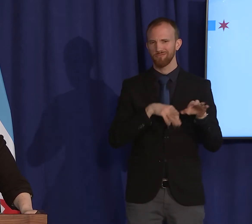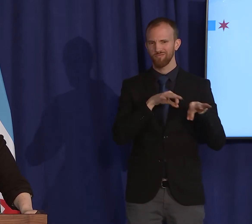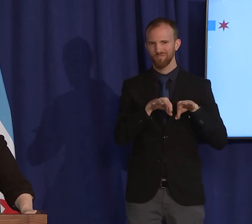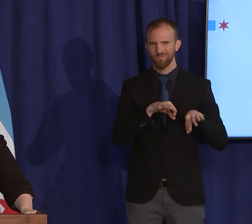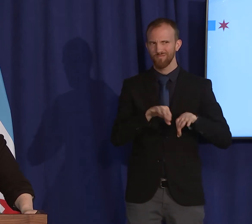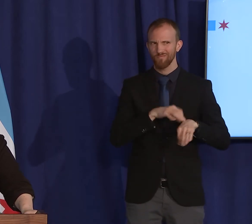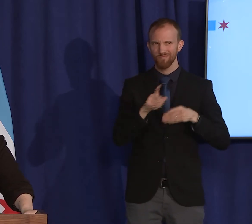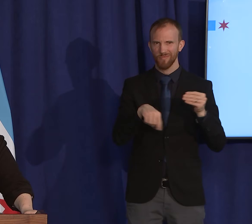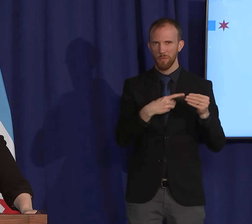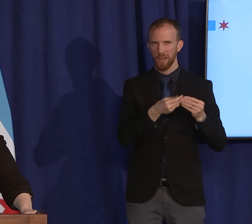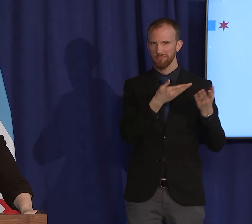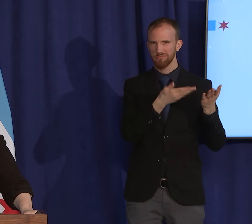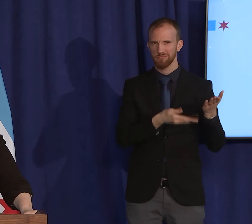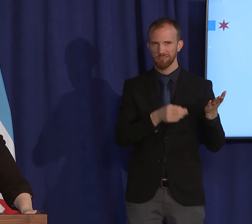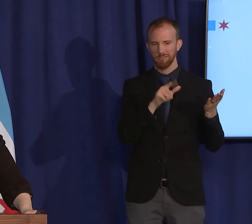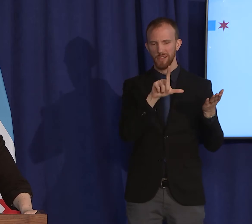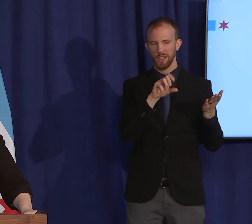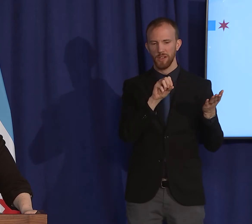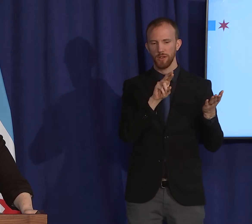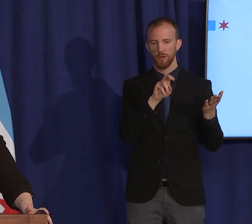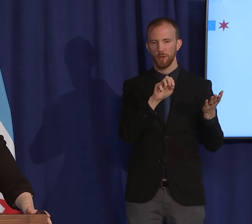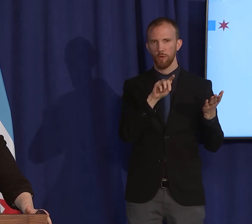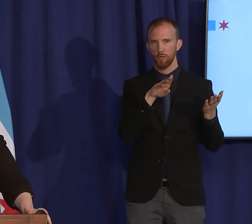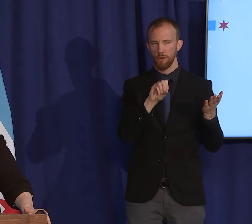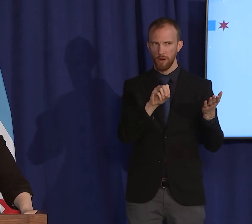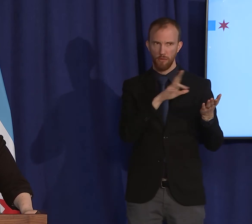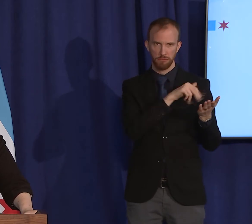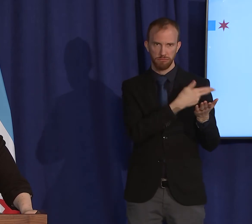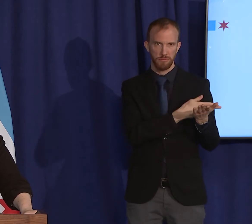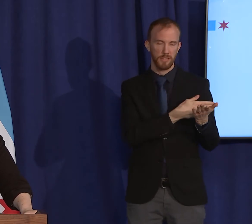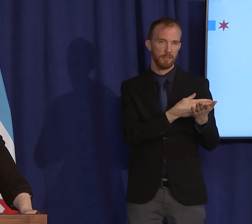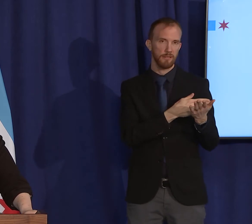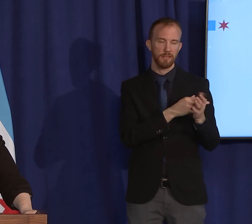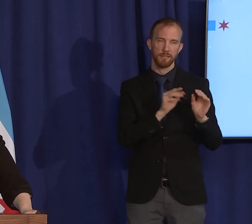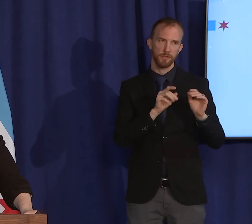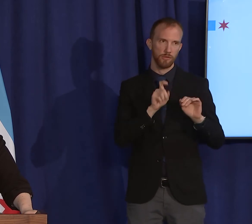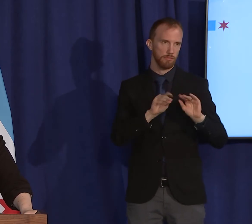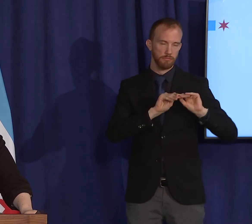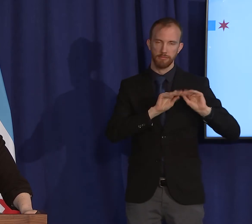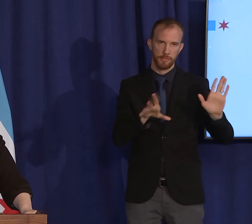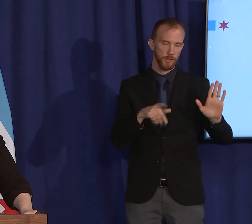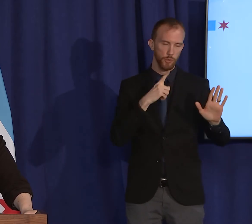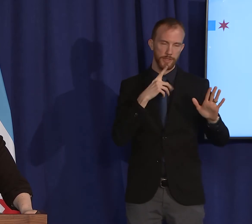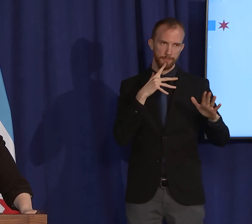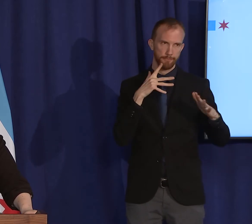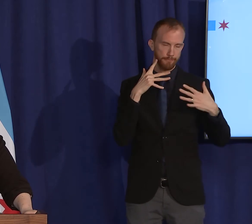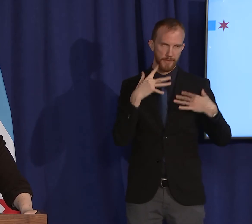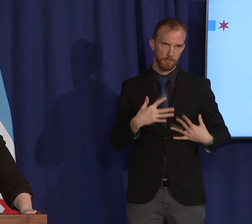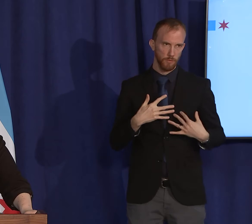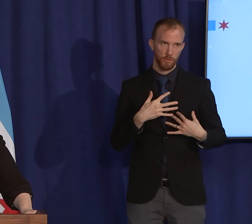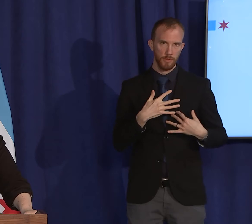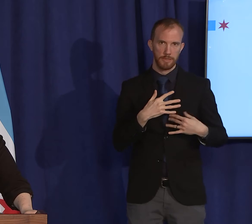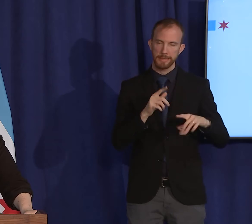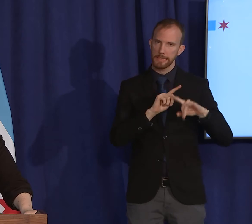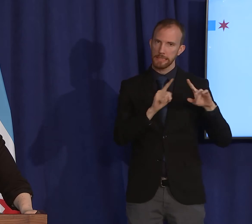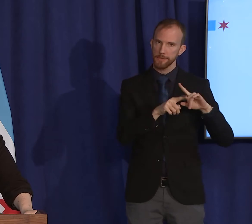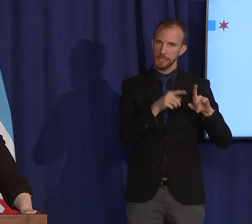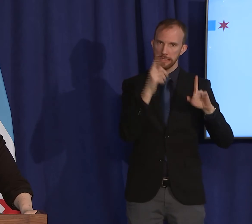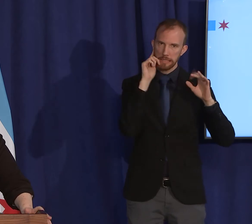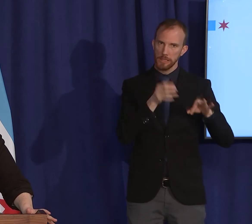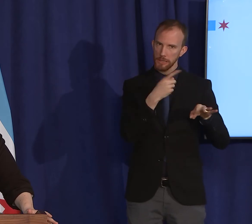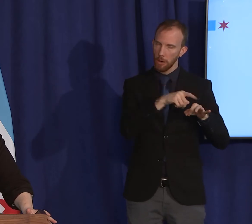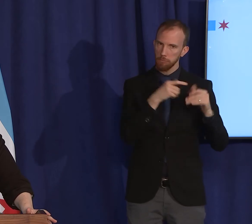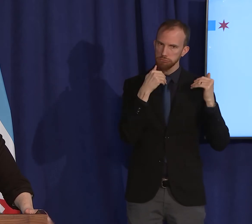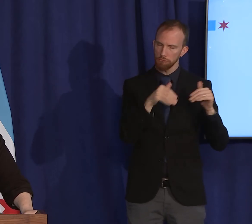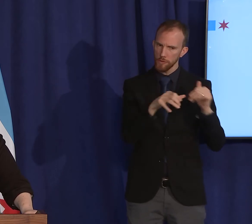already said. Obviously, we were very disappointed in some of the decisions Loretto Hospital was making. Number one,